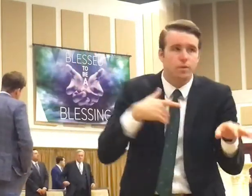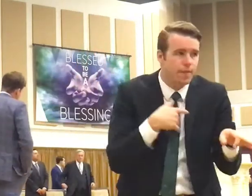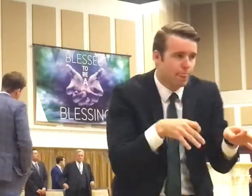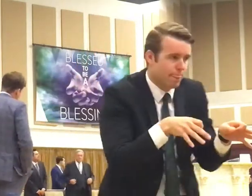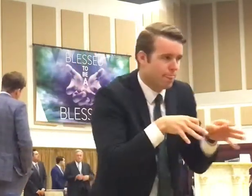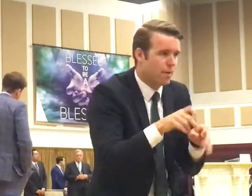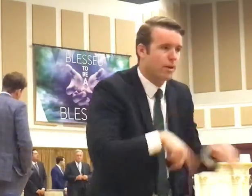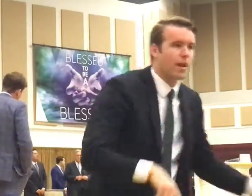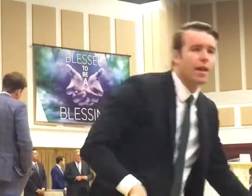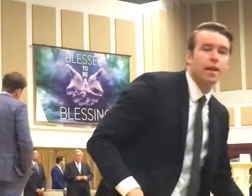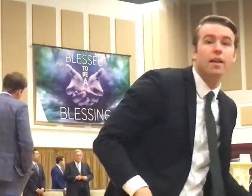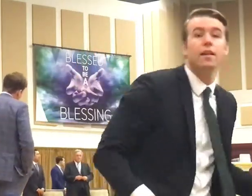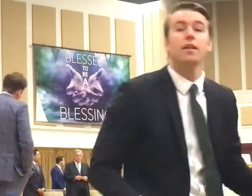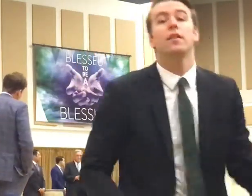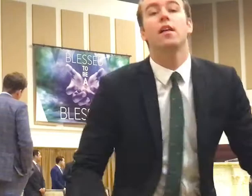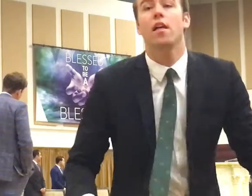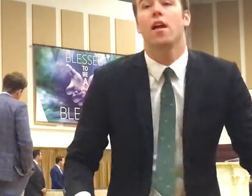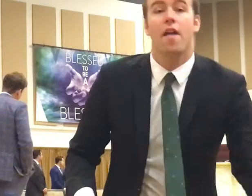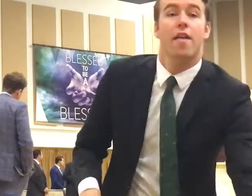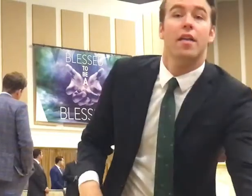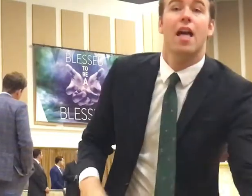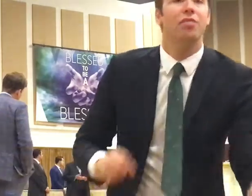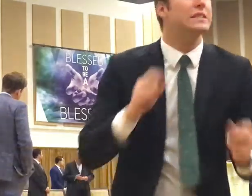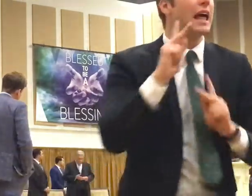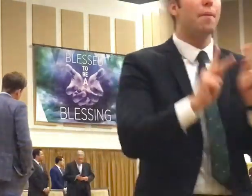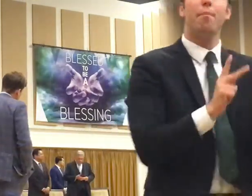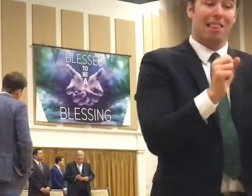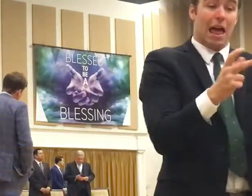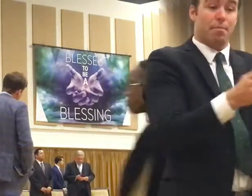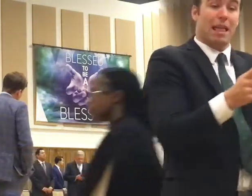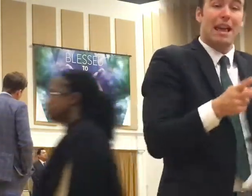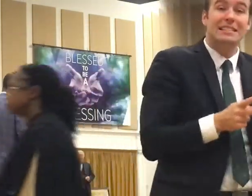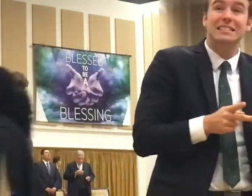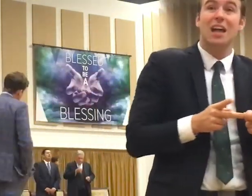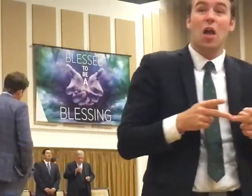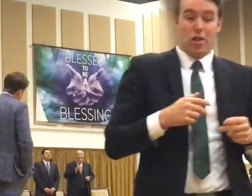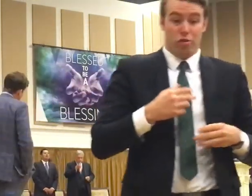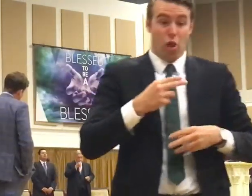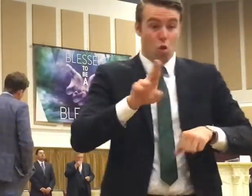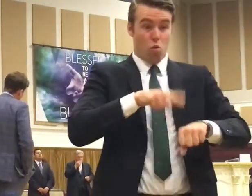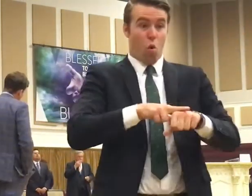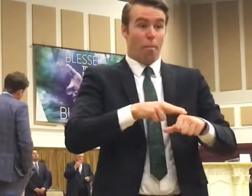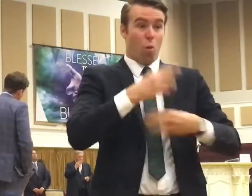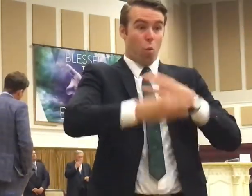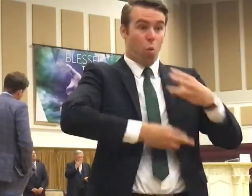dimensions that are beyond. There are places where the laws of physics do not apply.